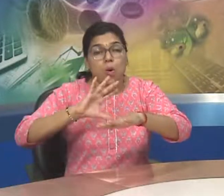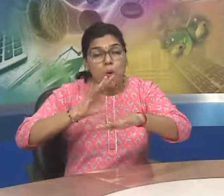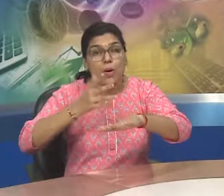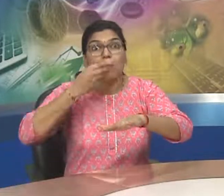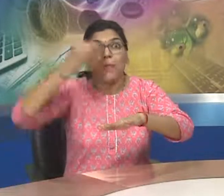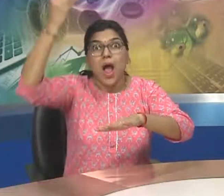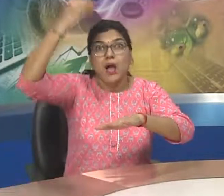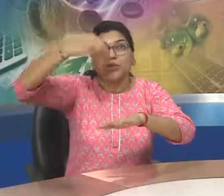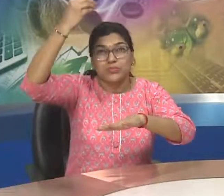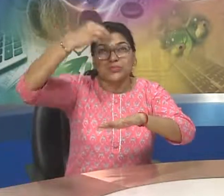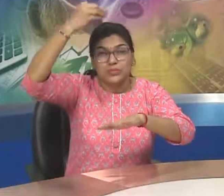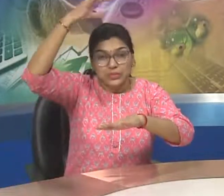also